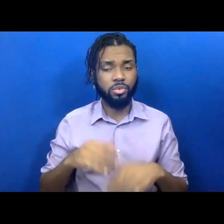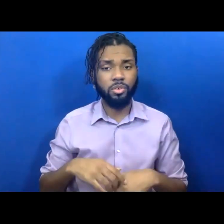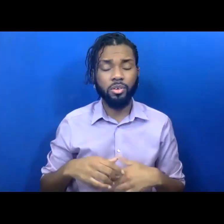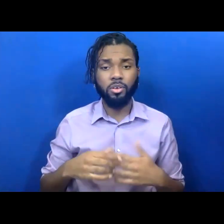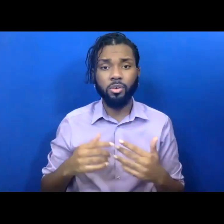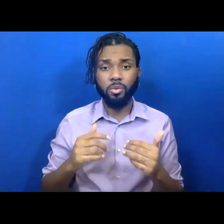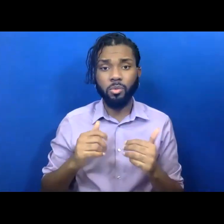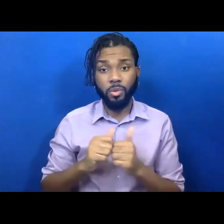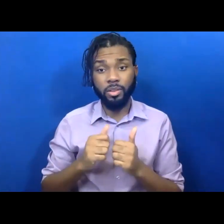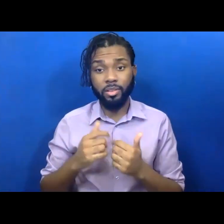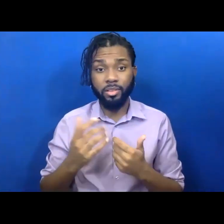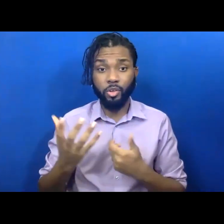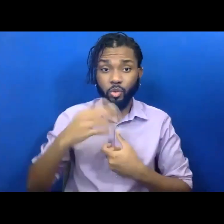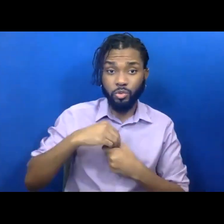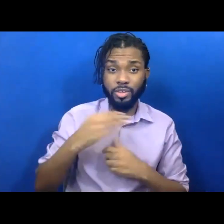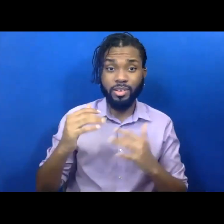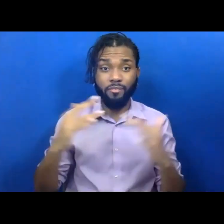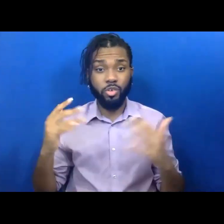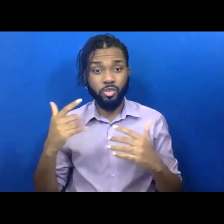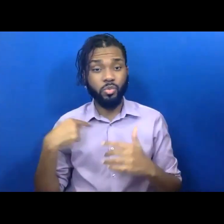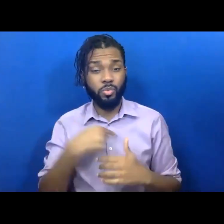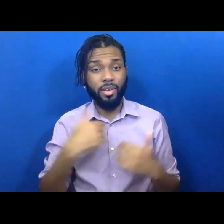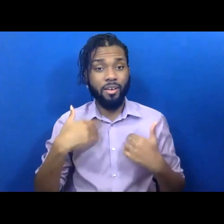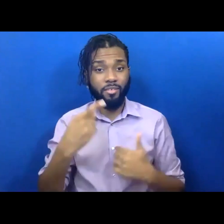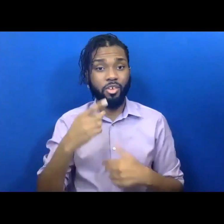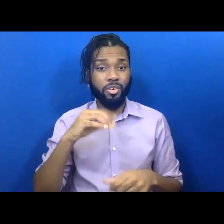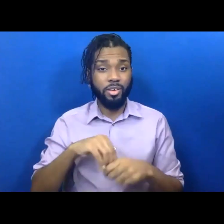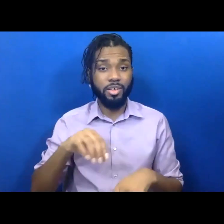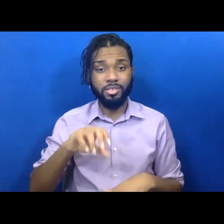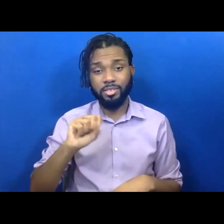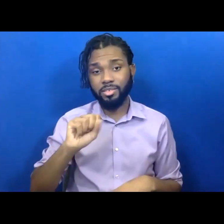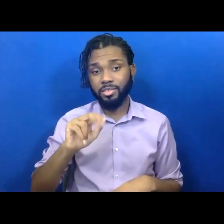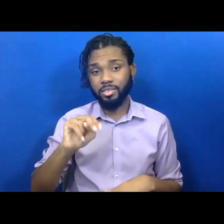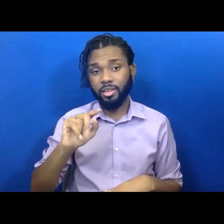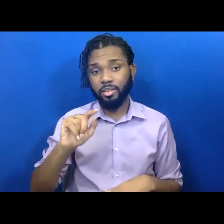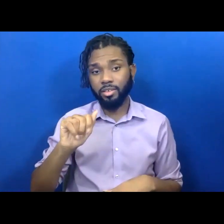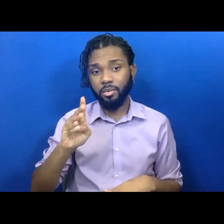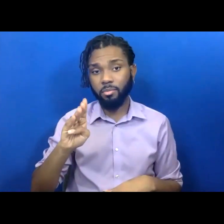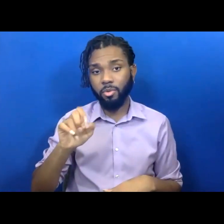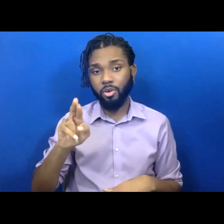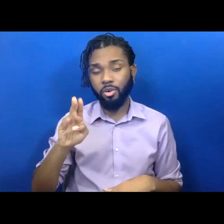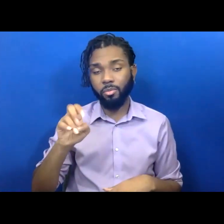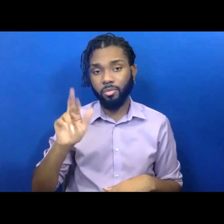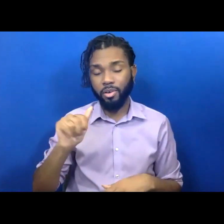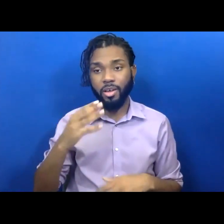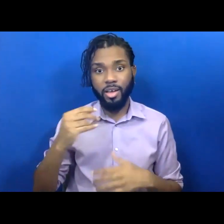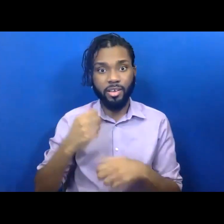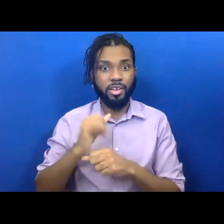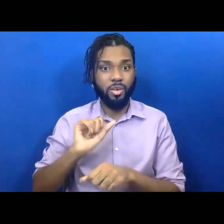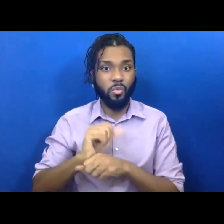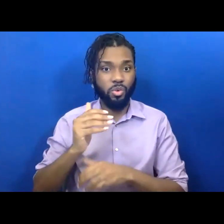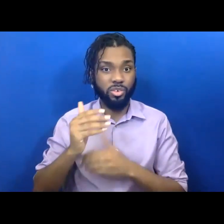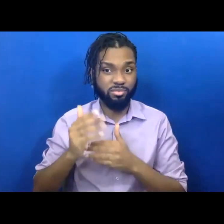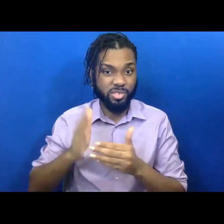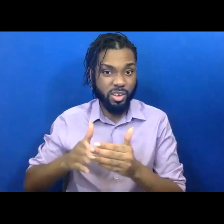that we have here at Santa Barbara and in the project, getting this work done. And I think it's a fantastic question, because workflow is real.